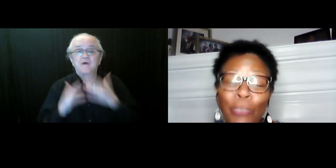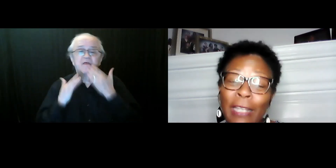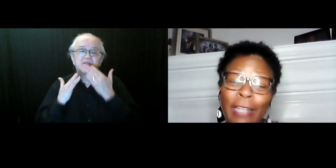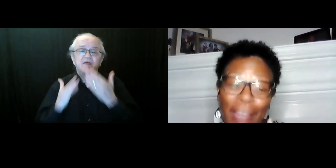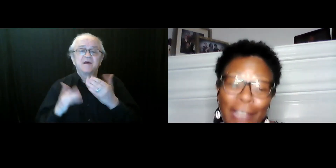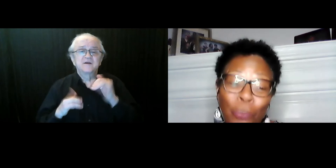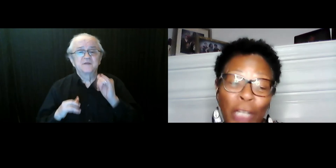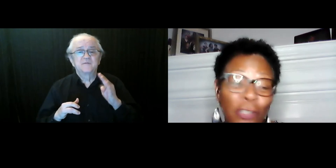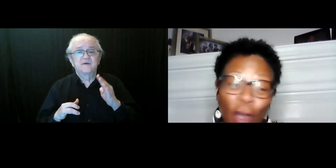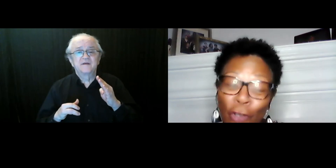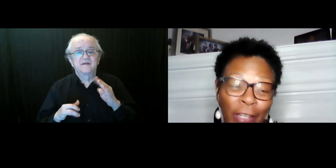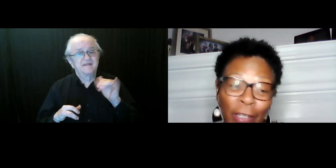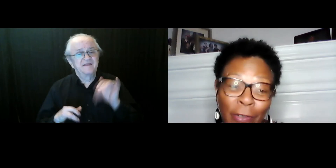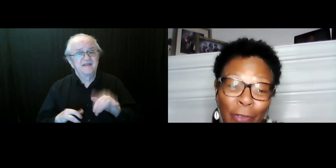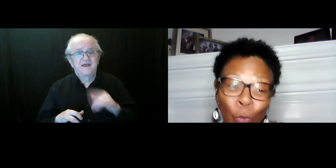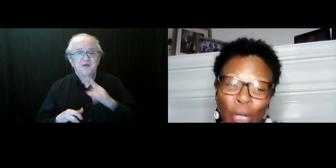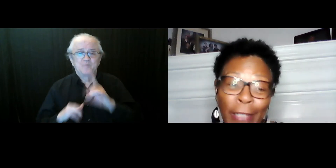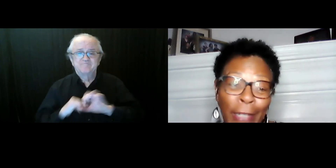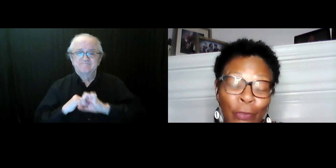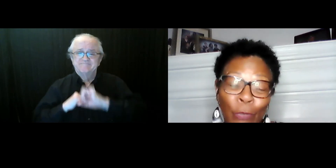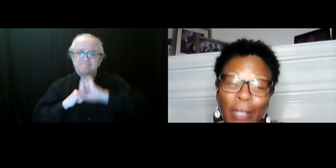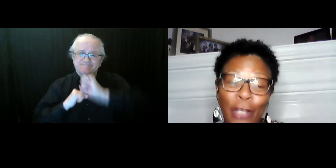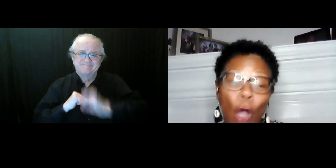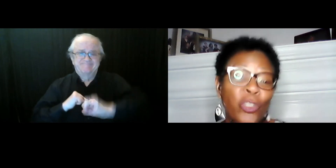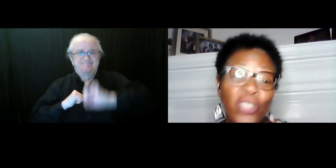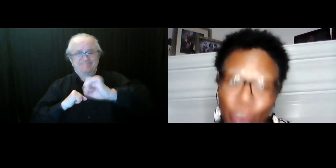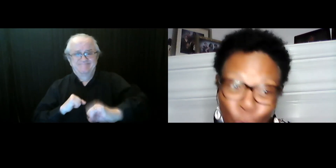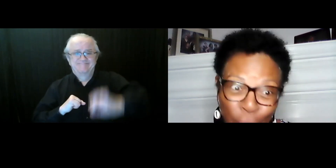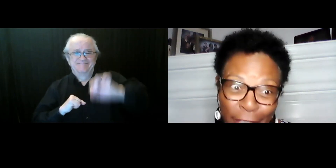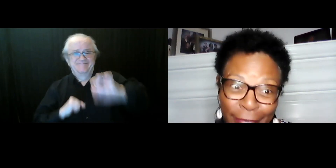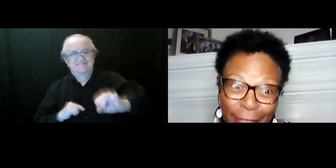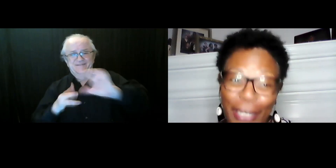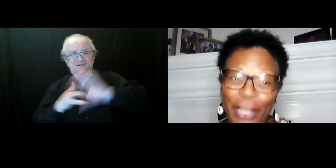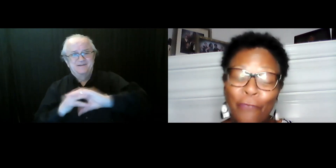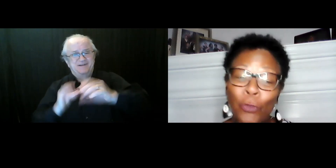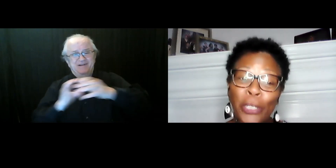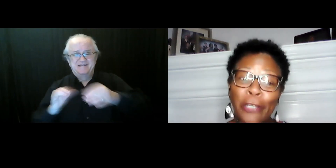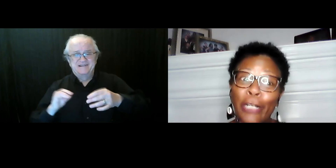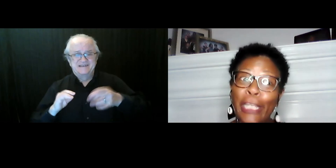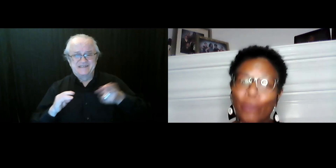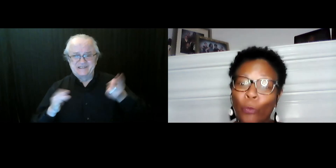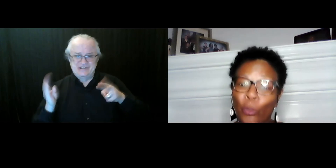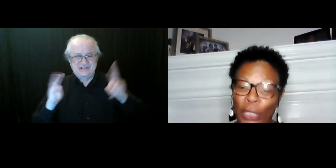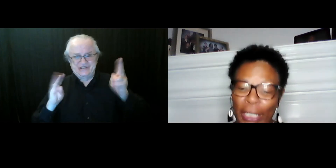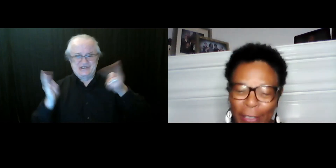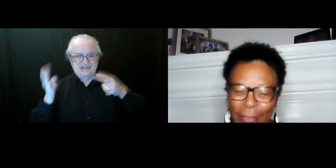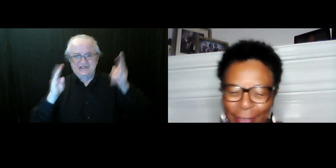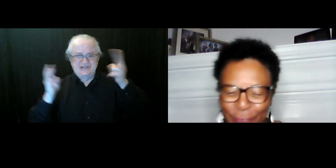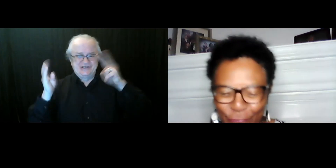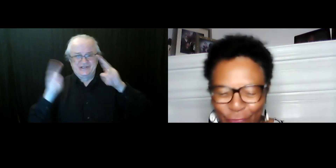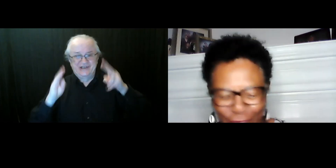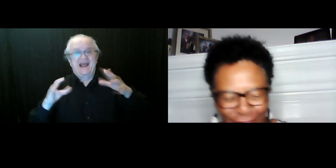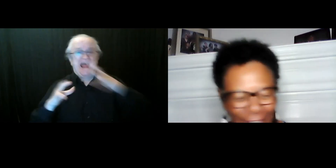that. I would say, now that's one tall tale, one that's on steroids, and if you will, even with